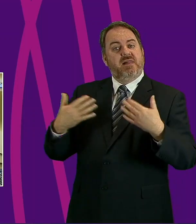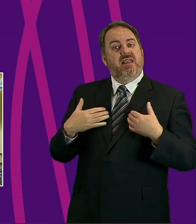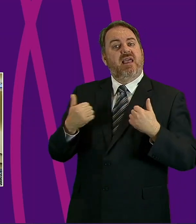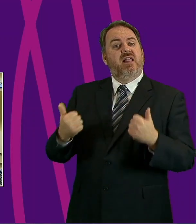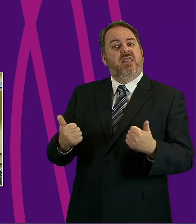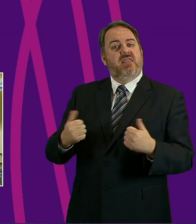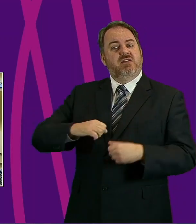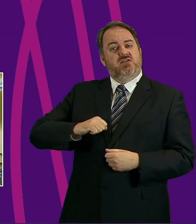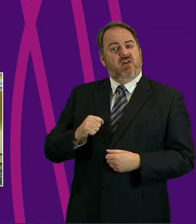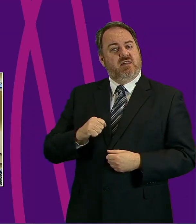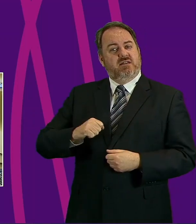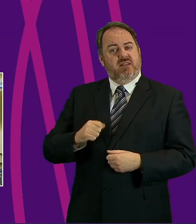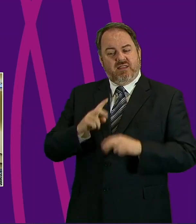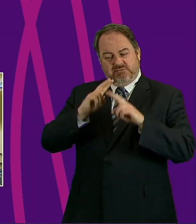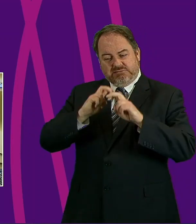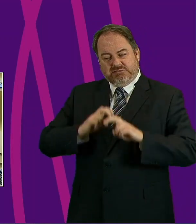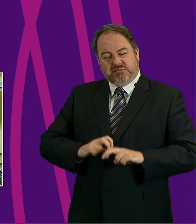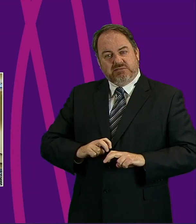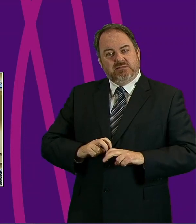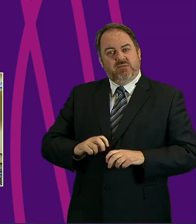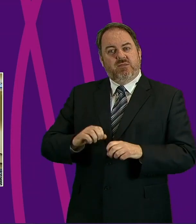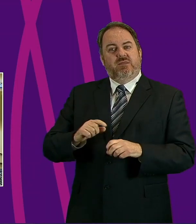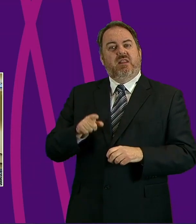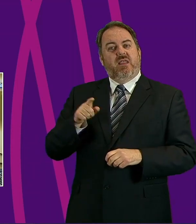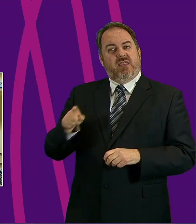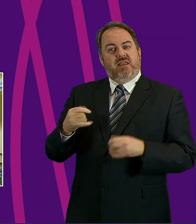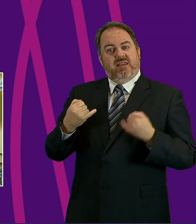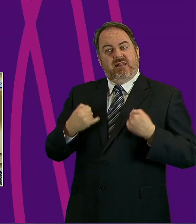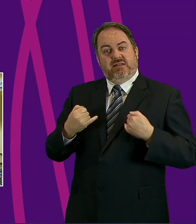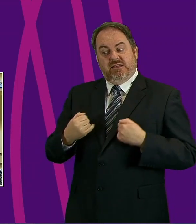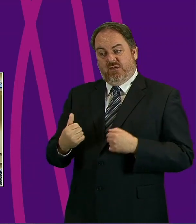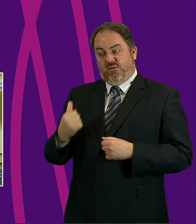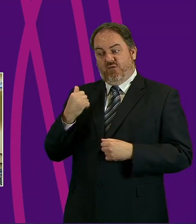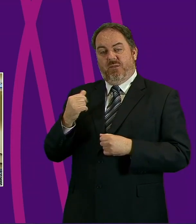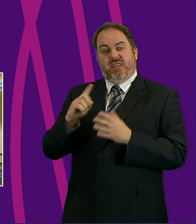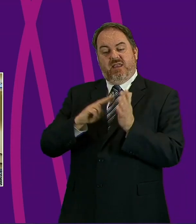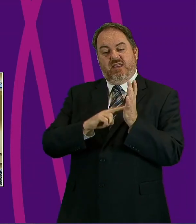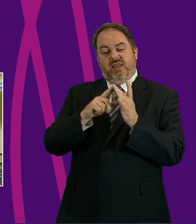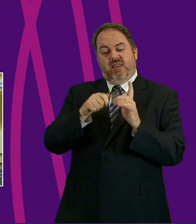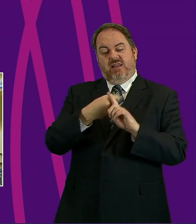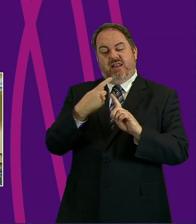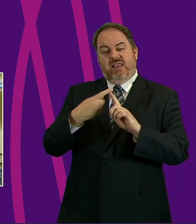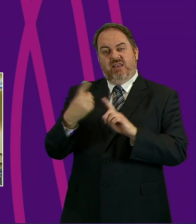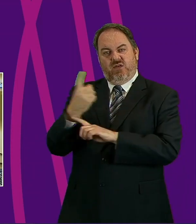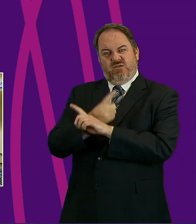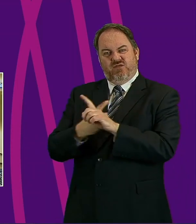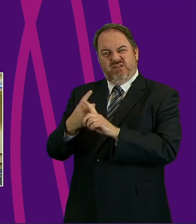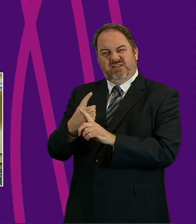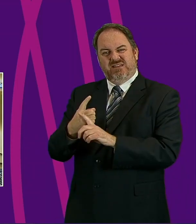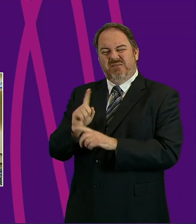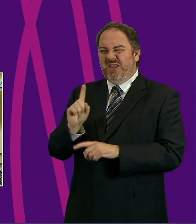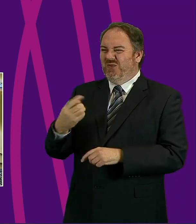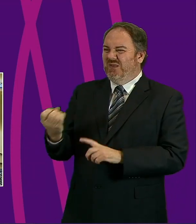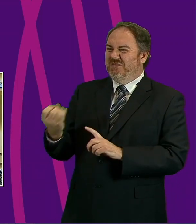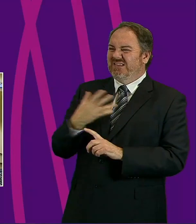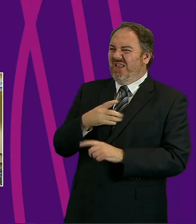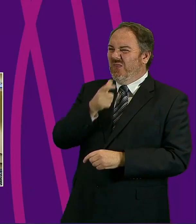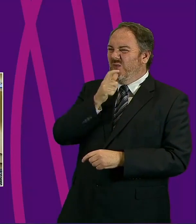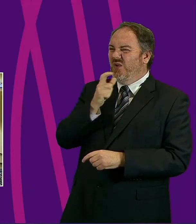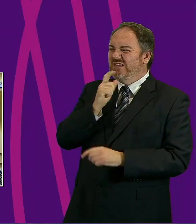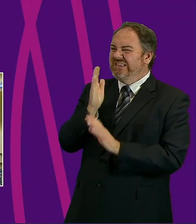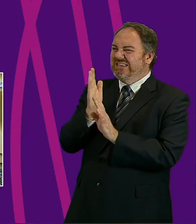the particular strain from this conference. But my final point comes to the terminology of secrecy, or as others have said,